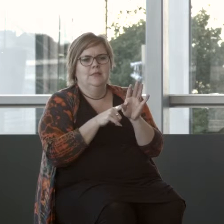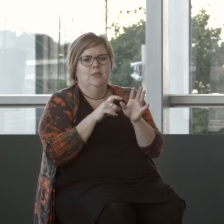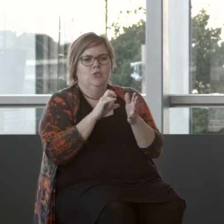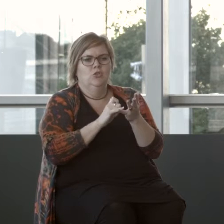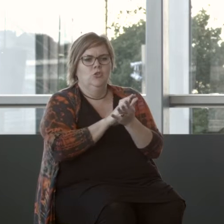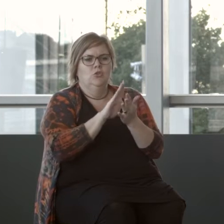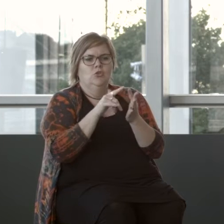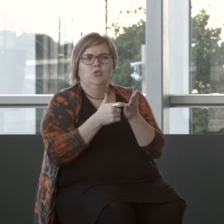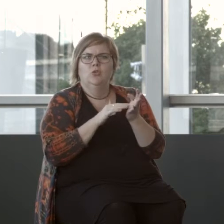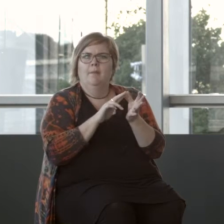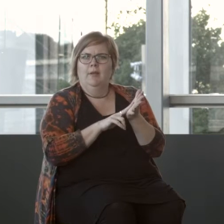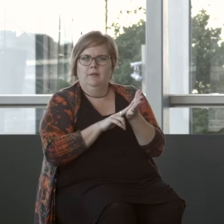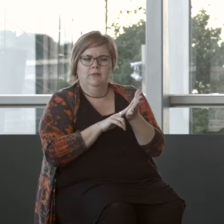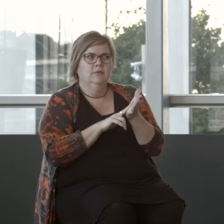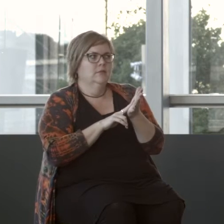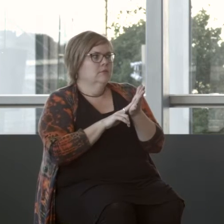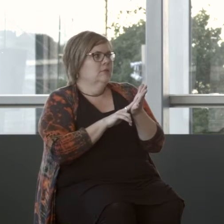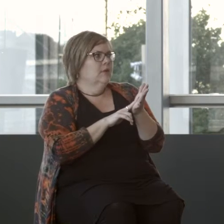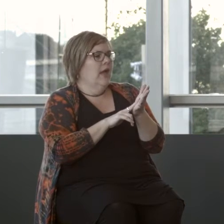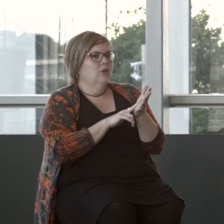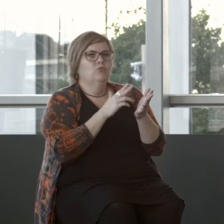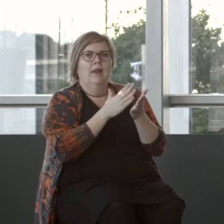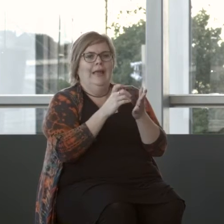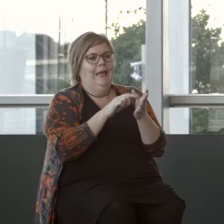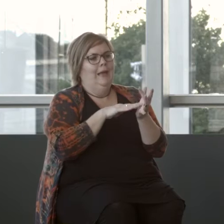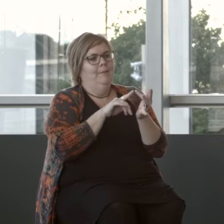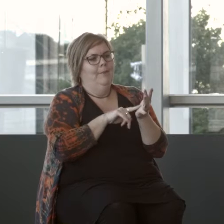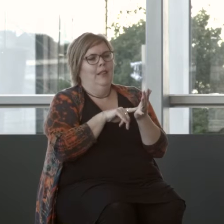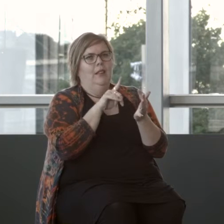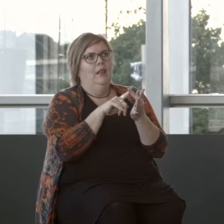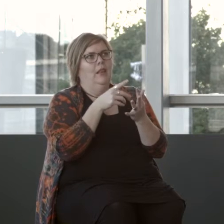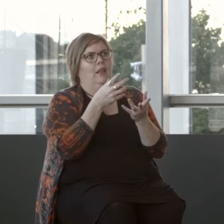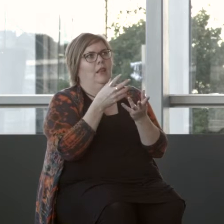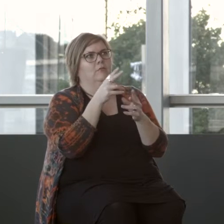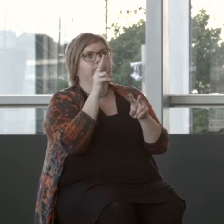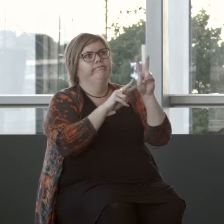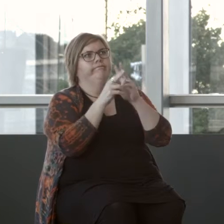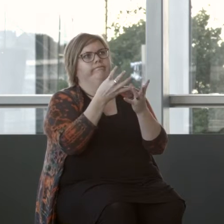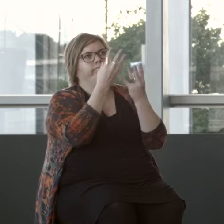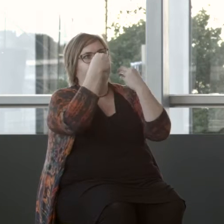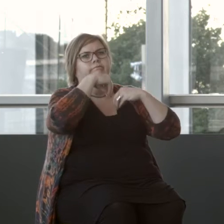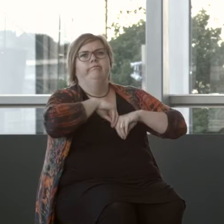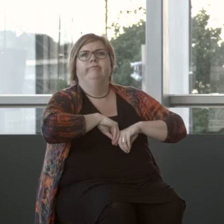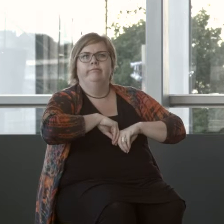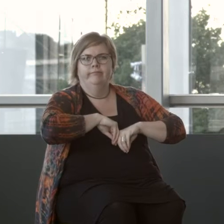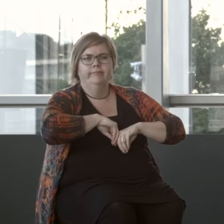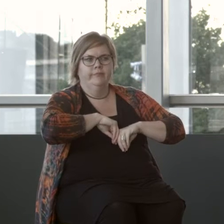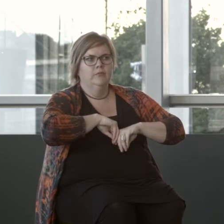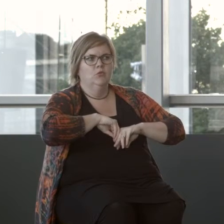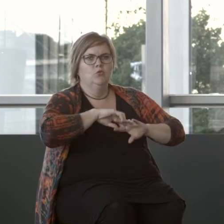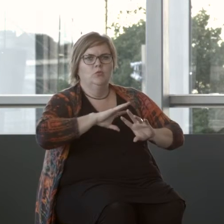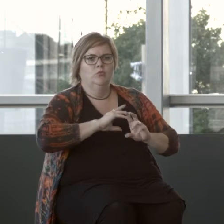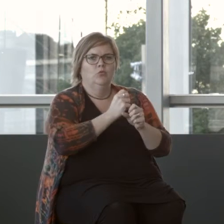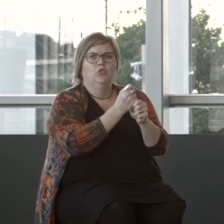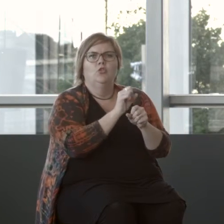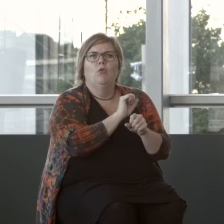fact takes inspiration from the iconic work of Cindy Sherman, but at the same time she